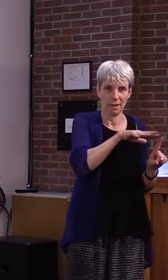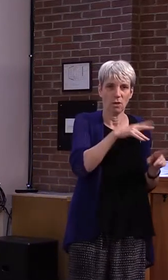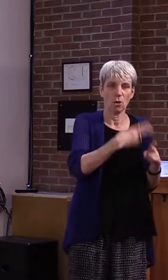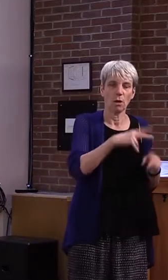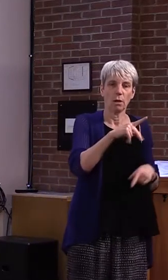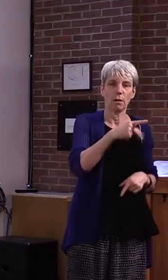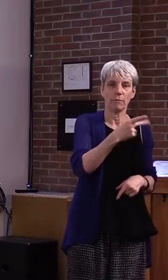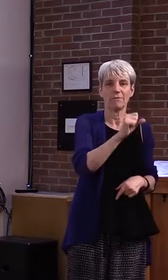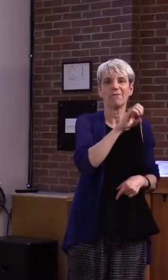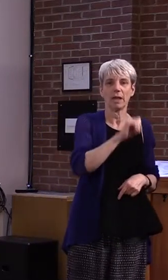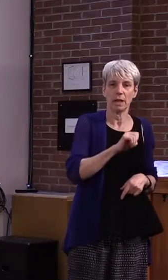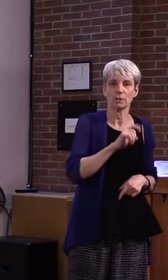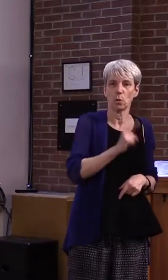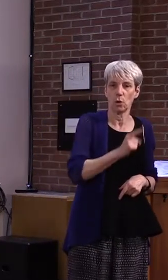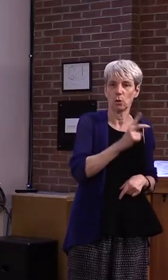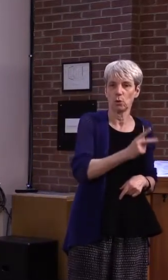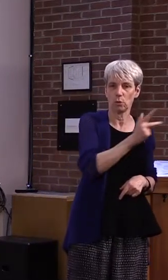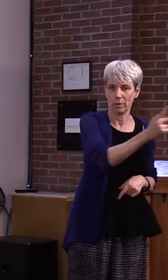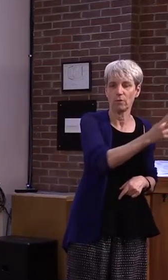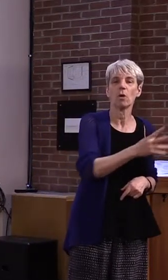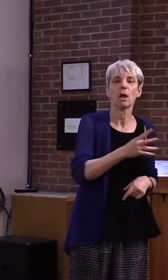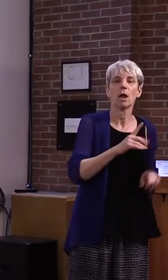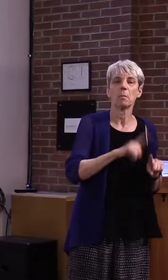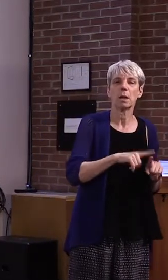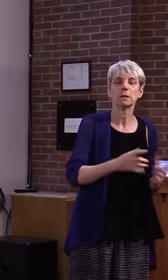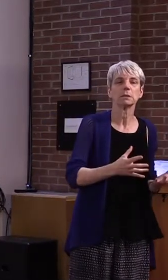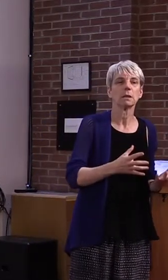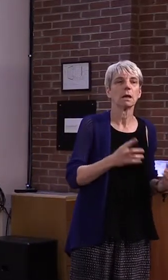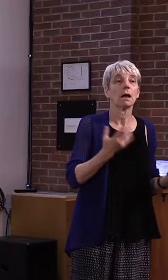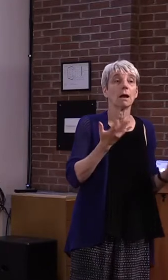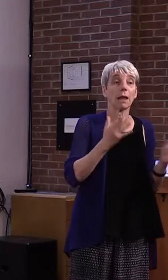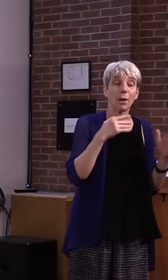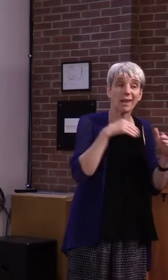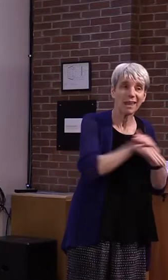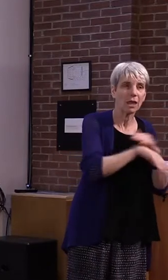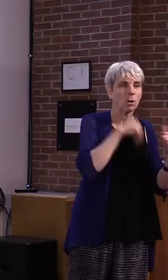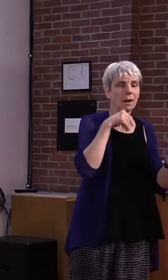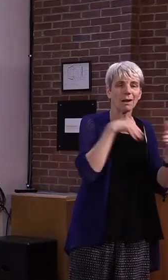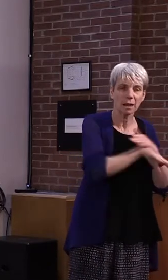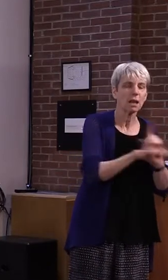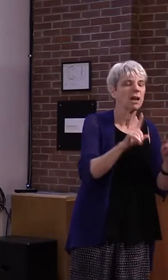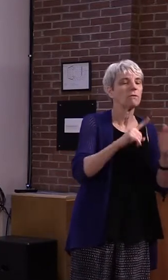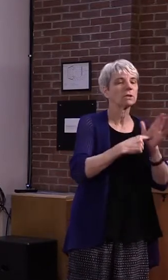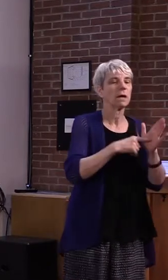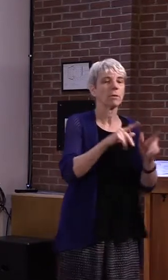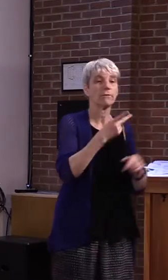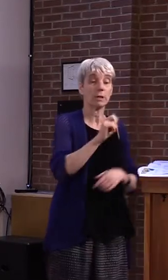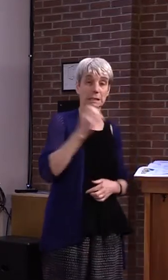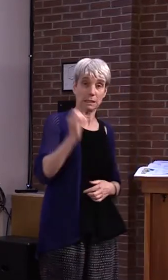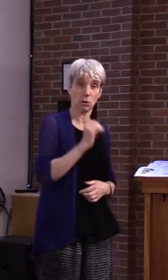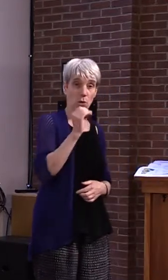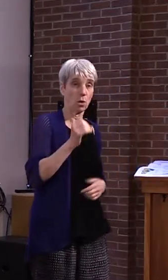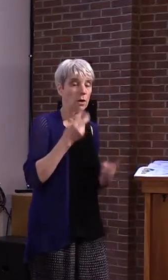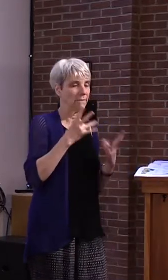in the guidance that we have issued. Phase zero means there's no visitation.